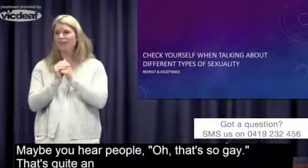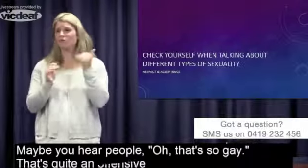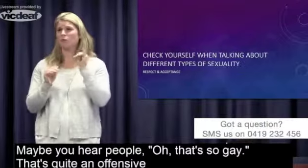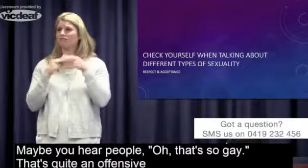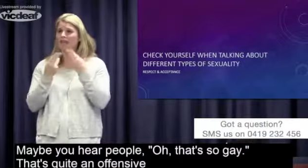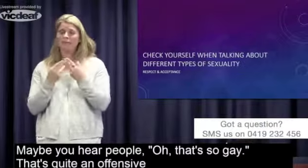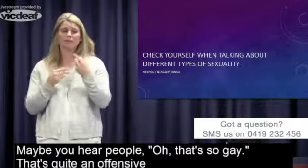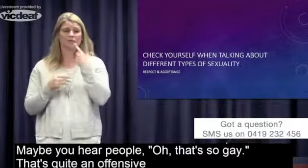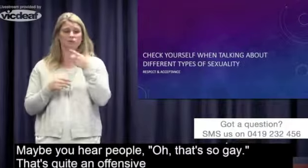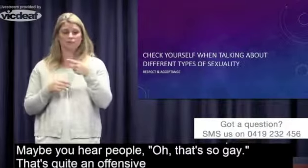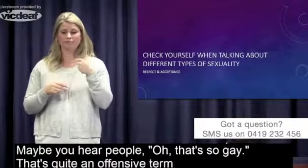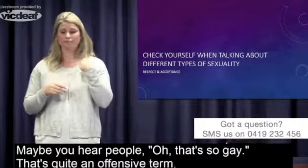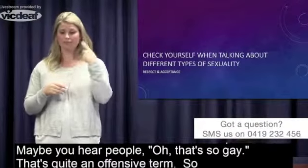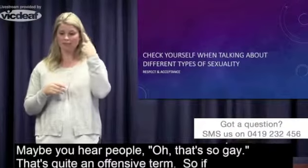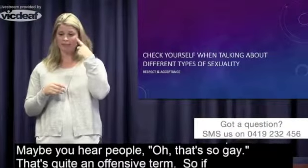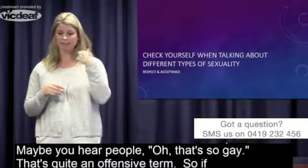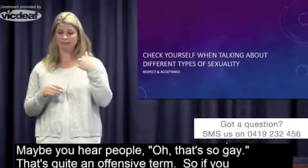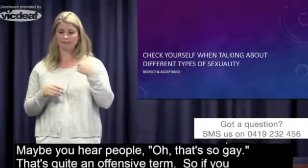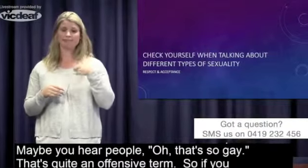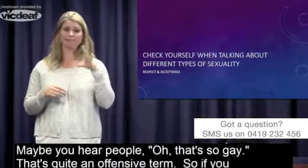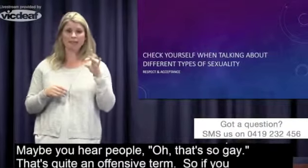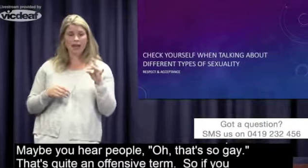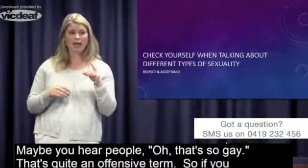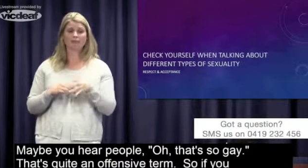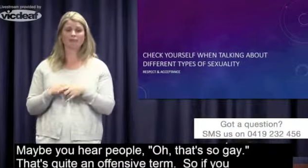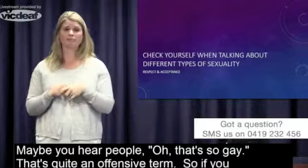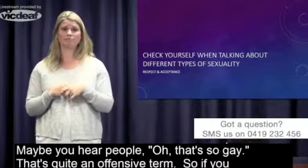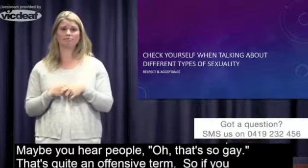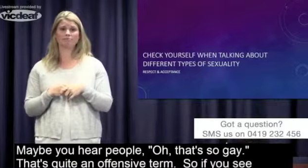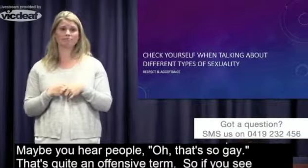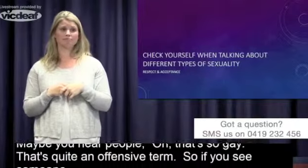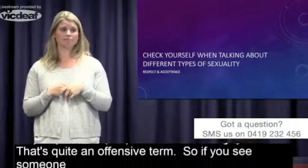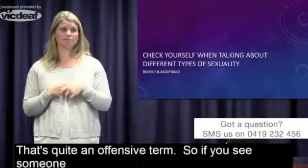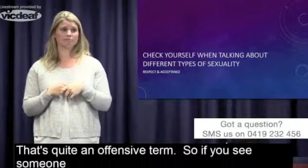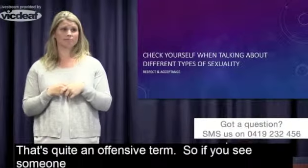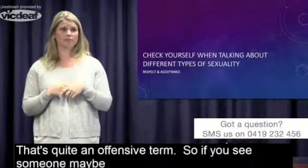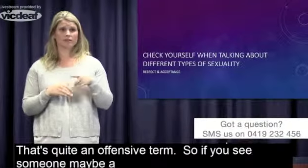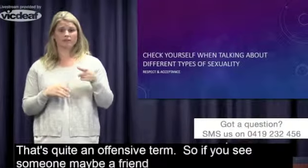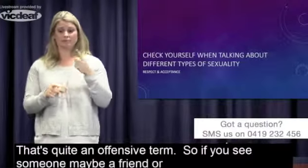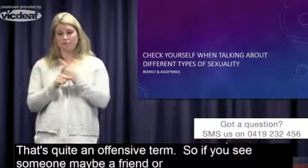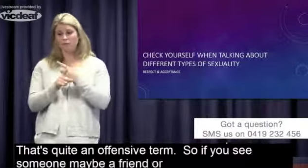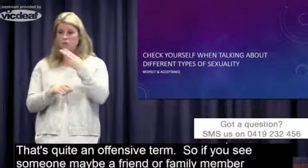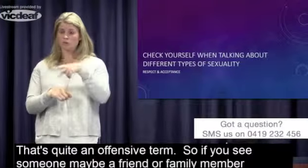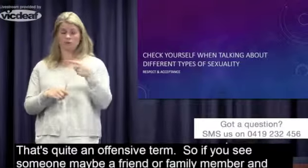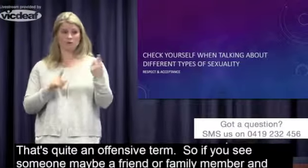So if you see someone, maybe a friend or a family member, and they are gay,